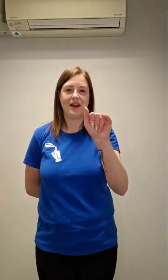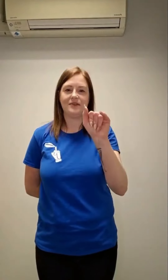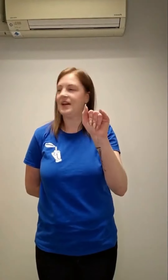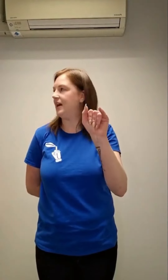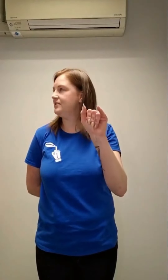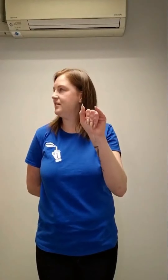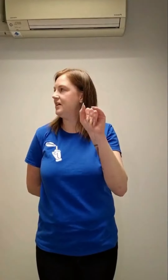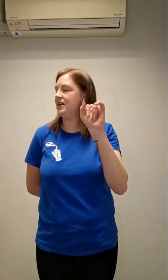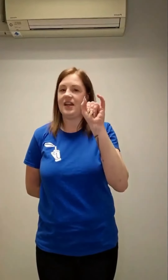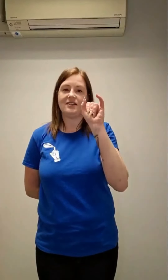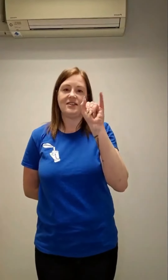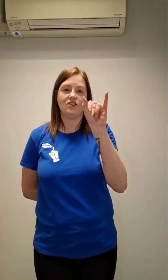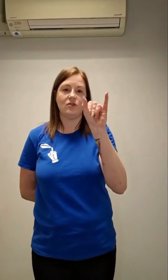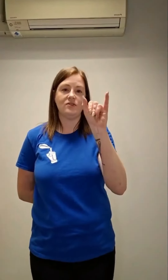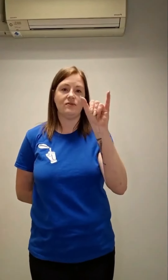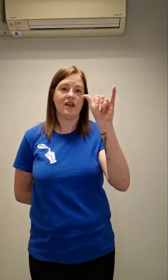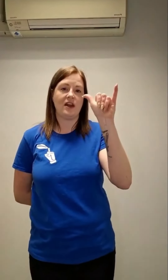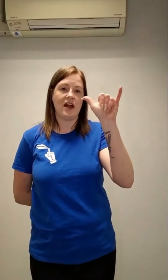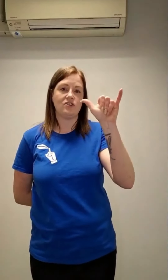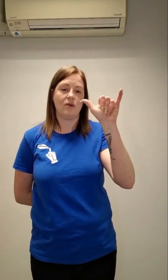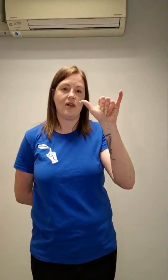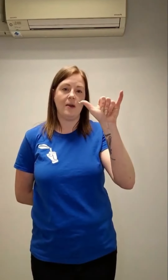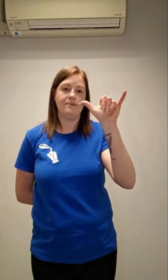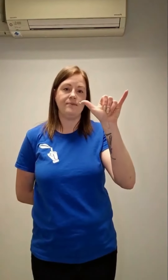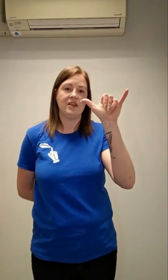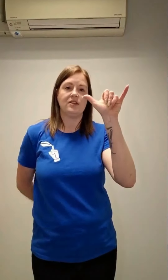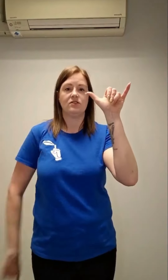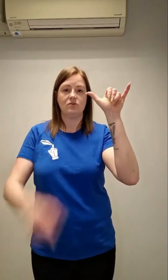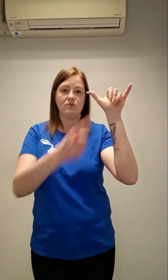closed hand, extend your little finger and your thumb to sort of